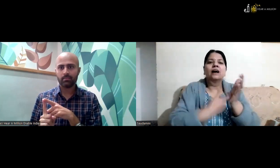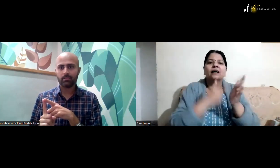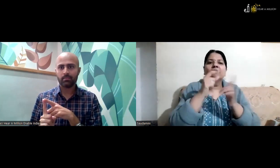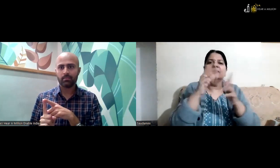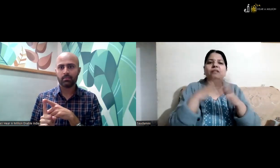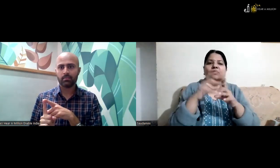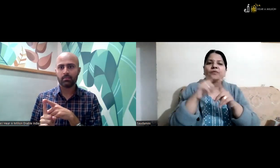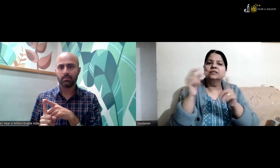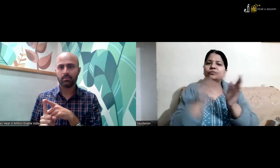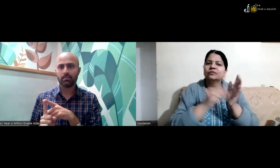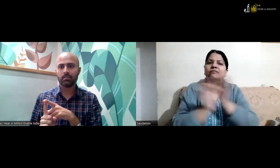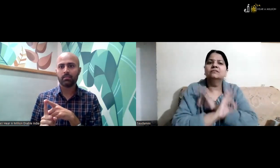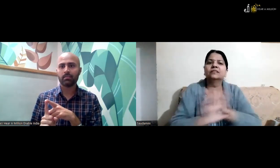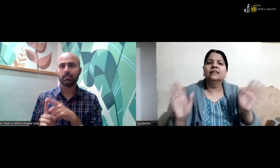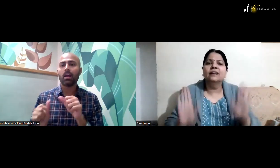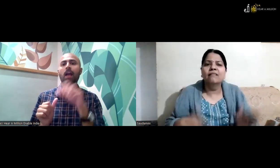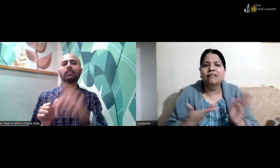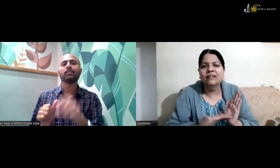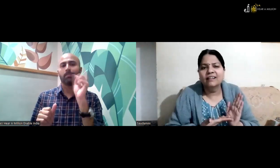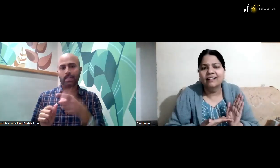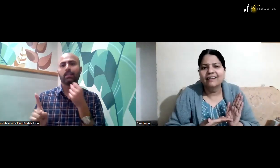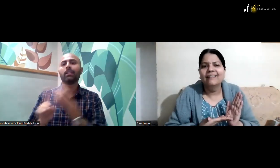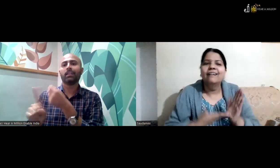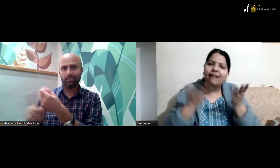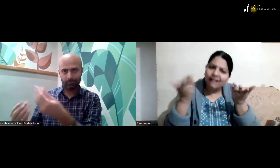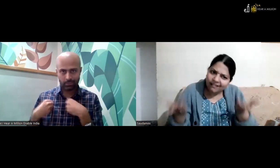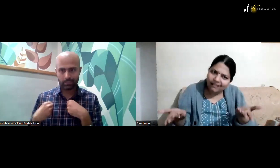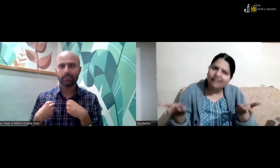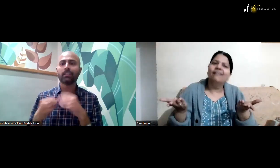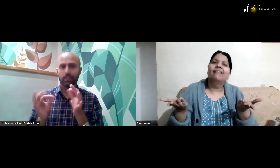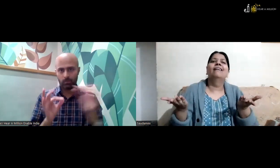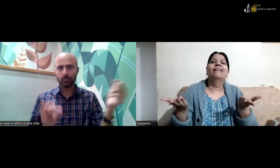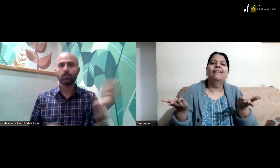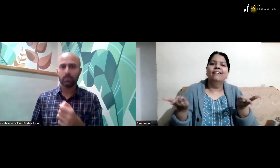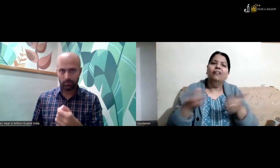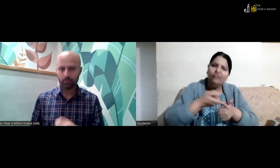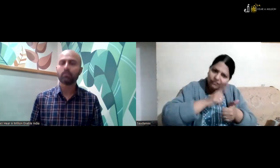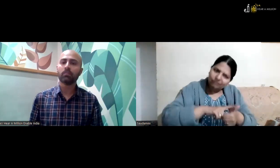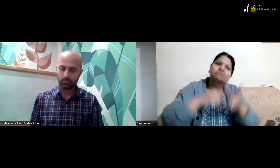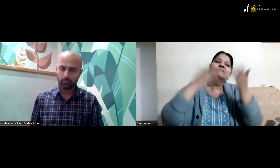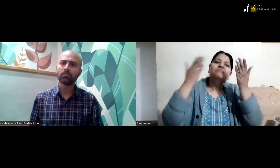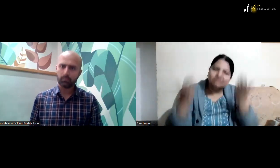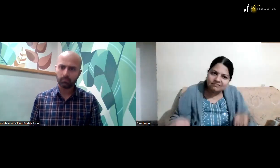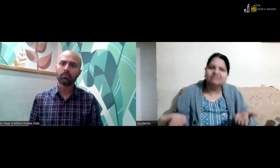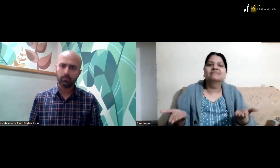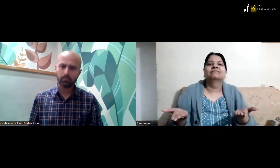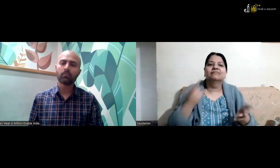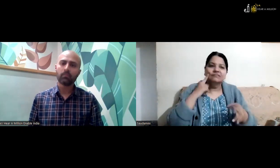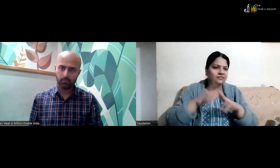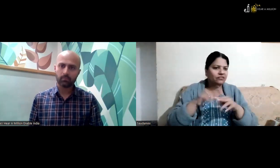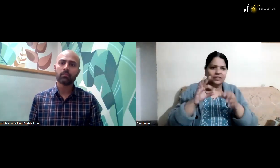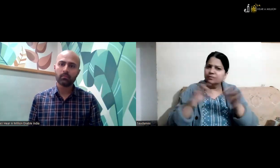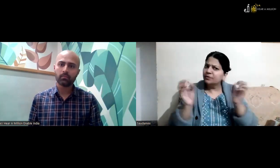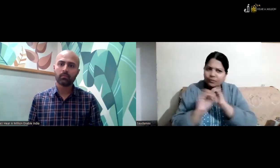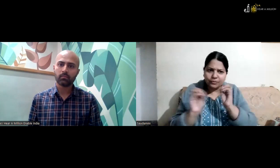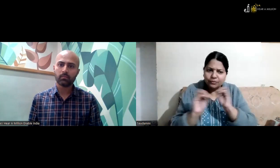So yeah, so there must be RPWD Act which can says about it. So this is how you can take the